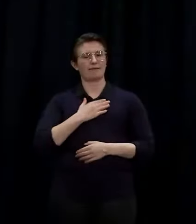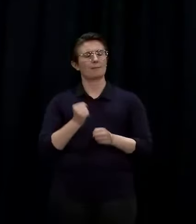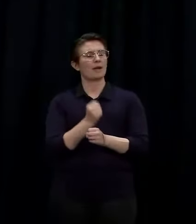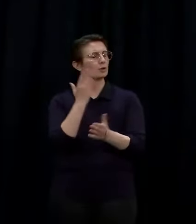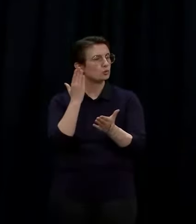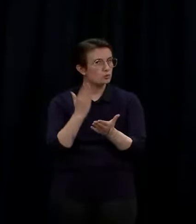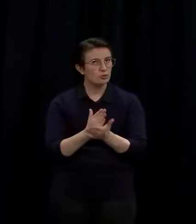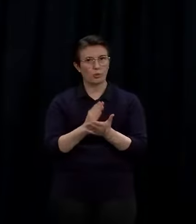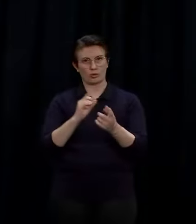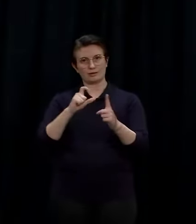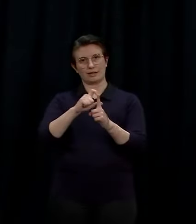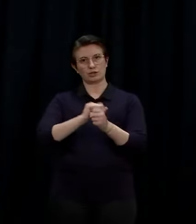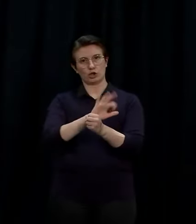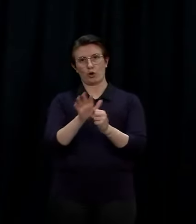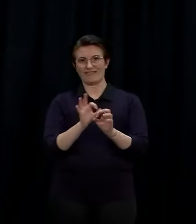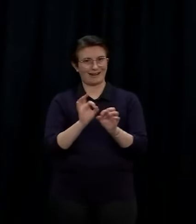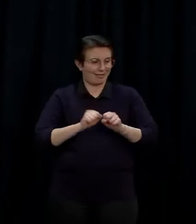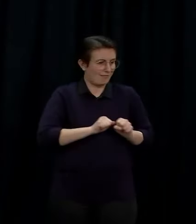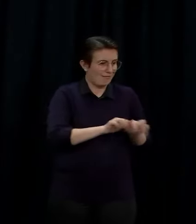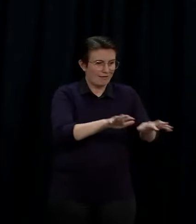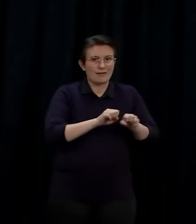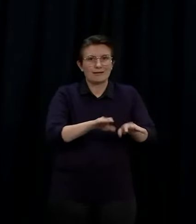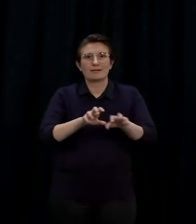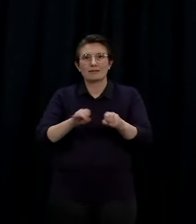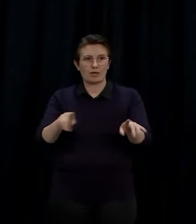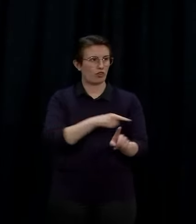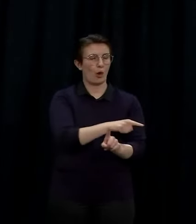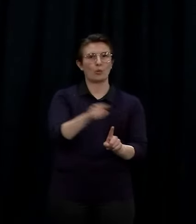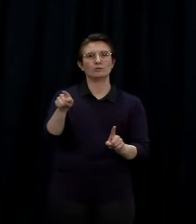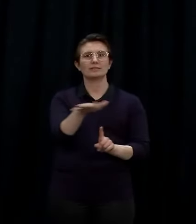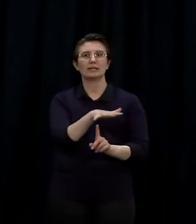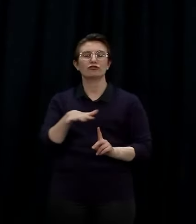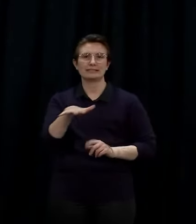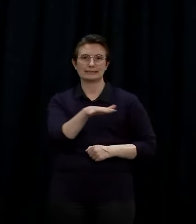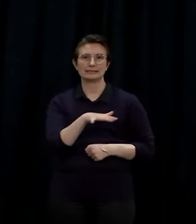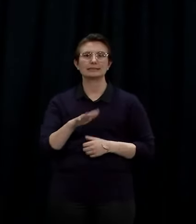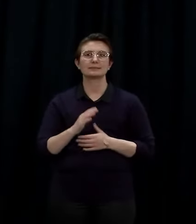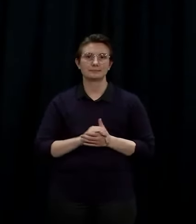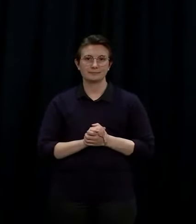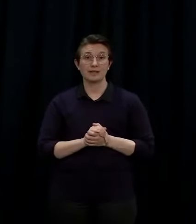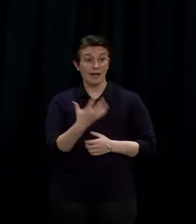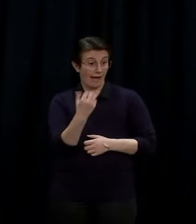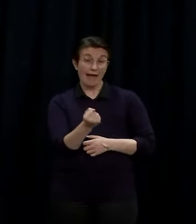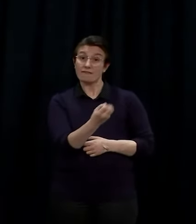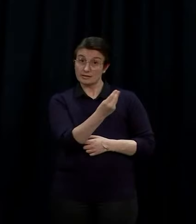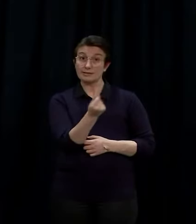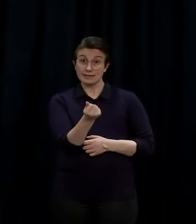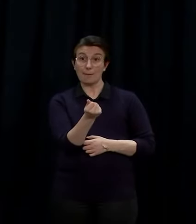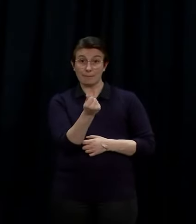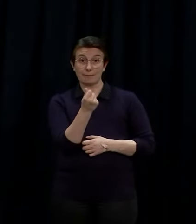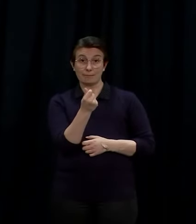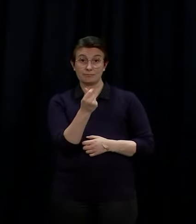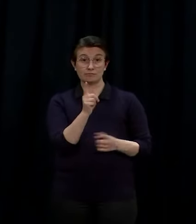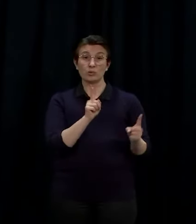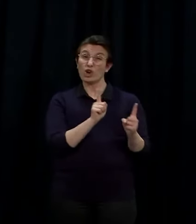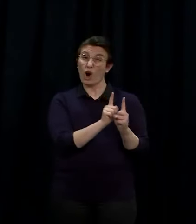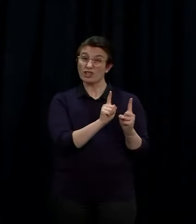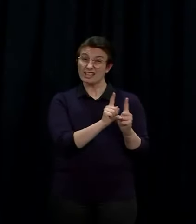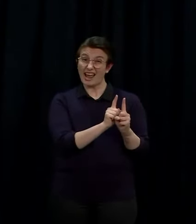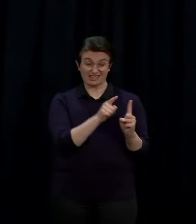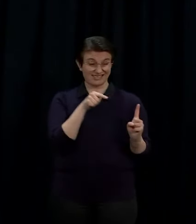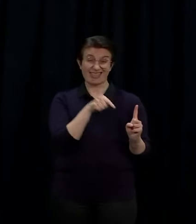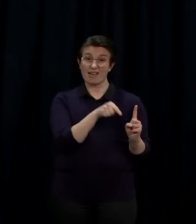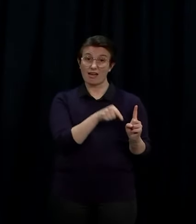the country and over 300 in the South Island. The second reason is that we do have cases in Wellington that,